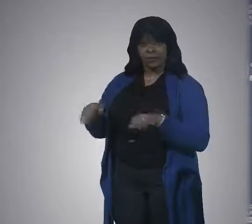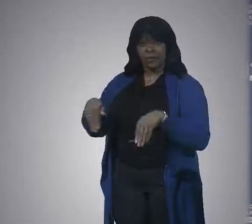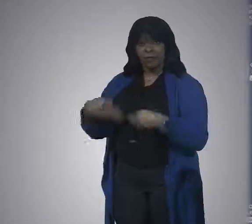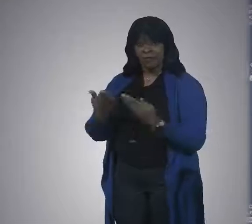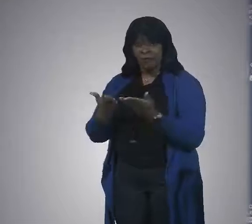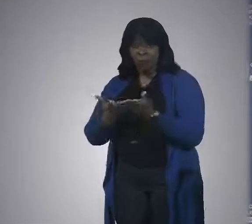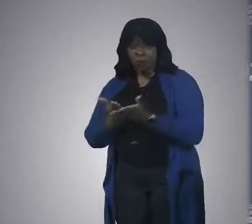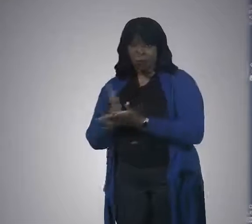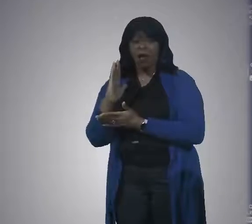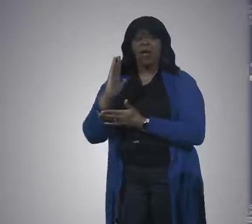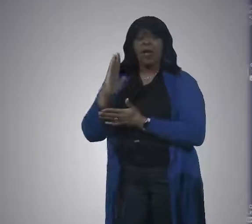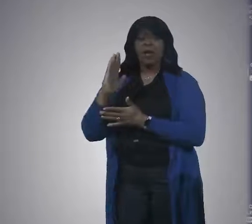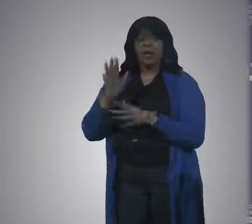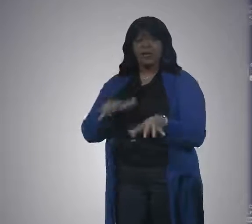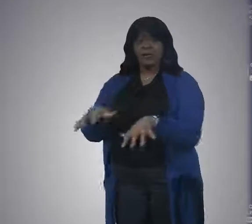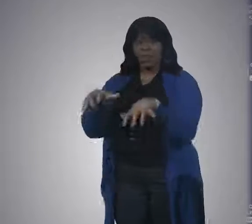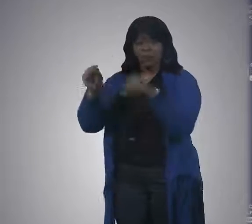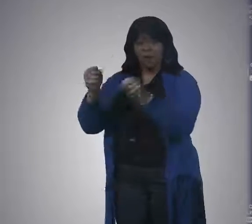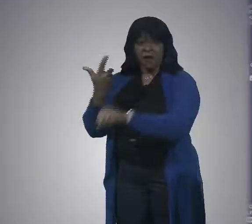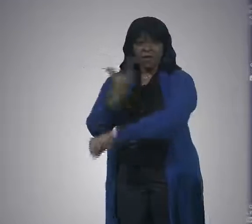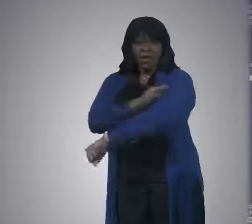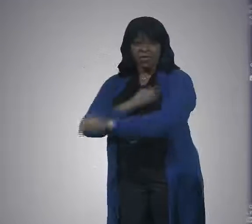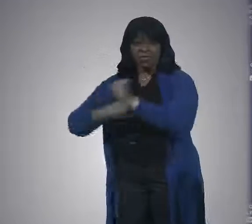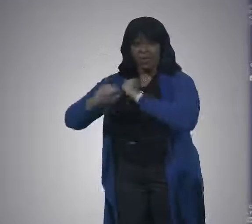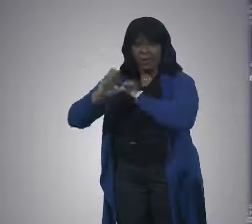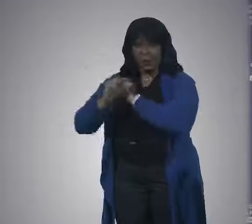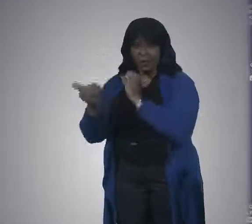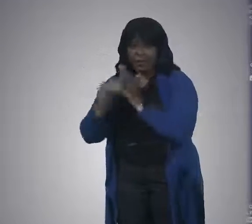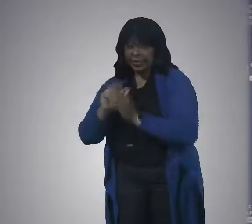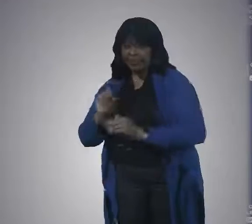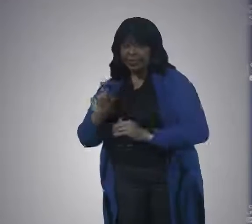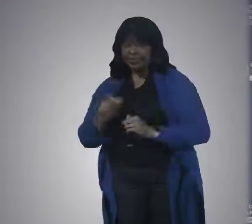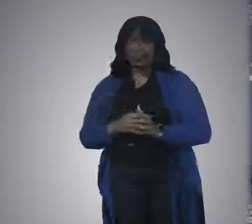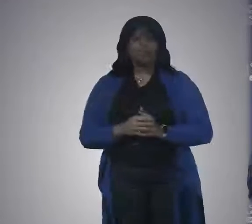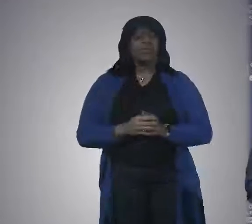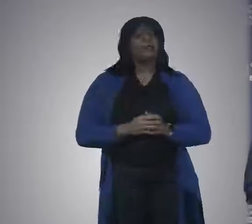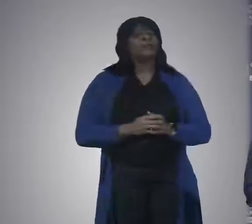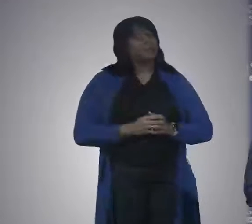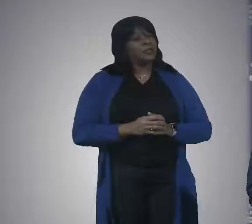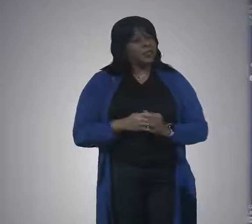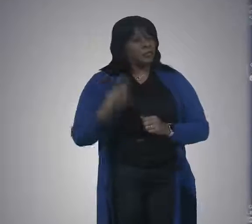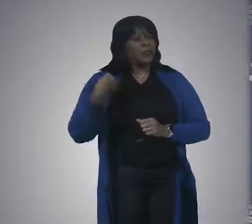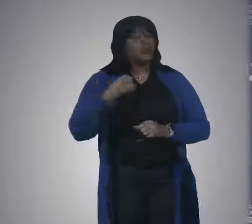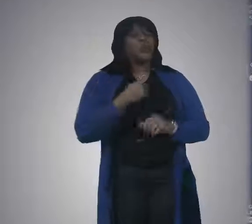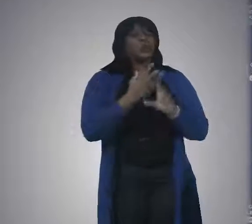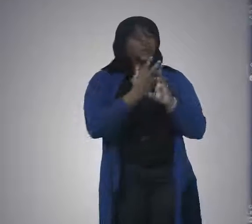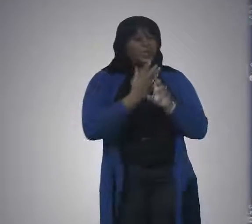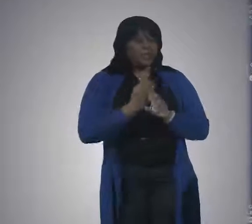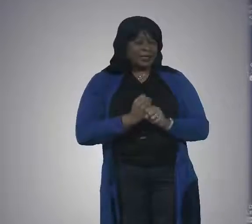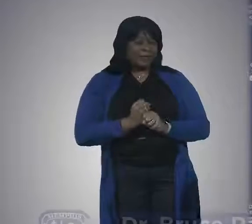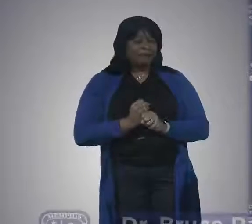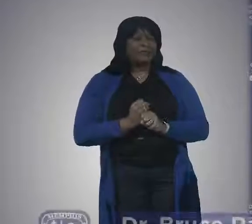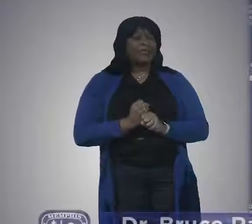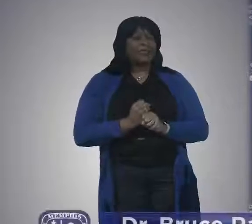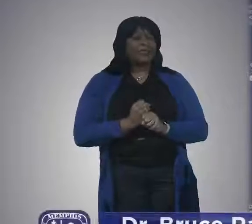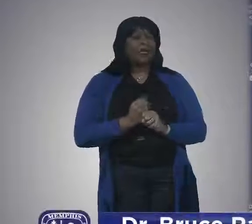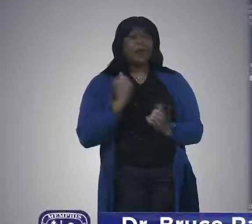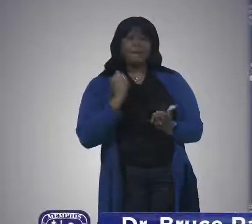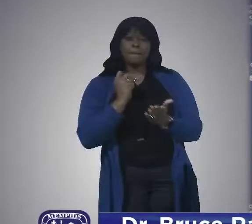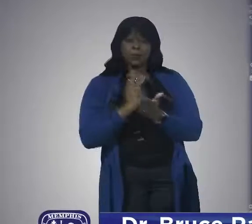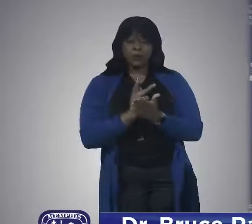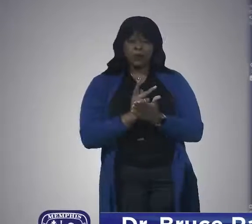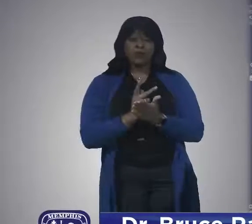right to take over the vaccination campaign again? Yes, so we have received